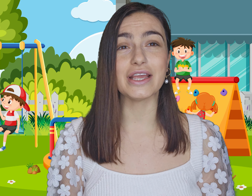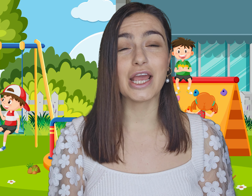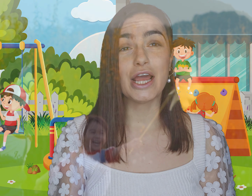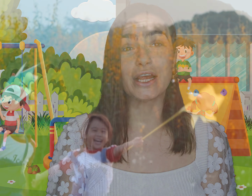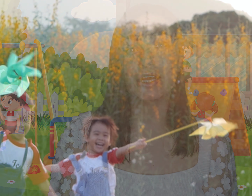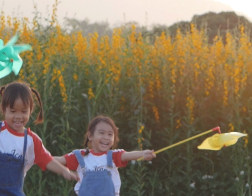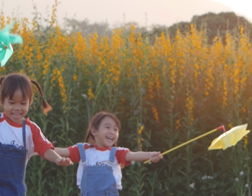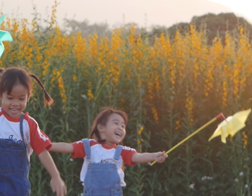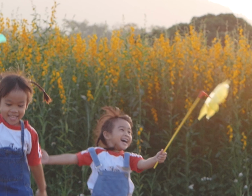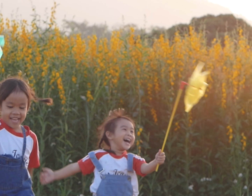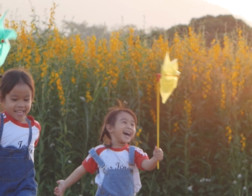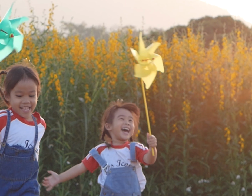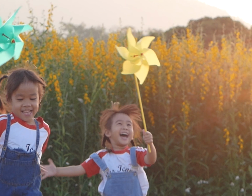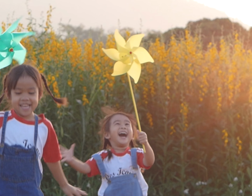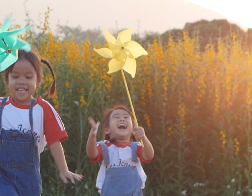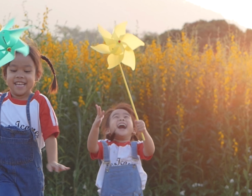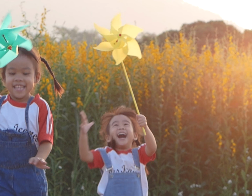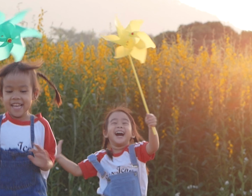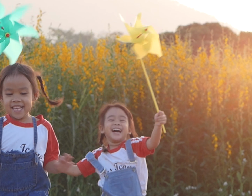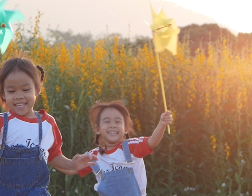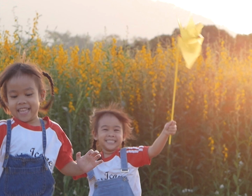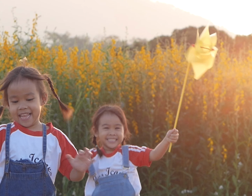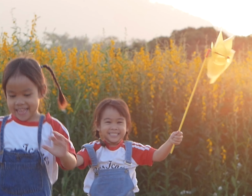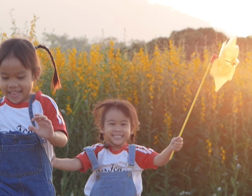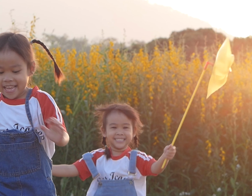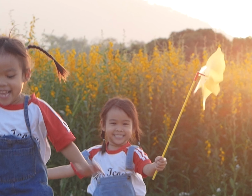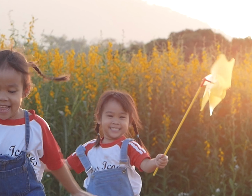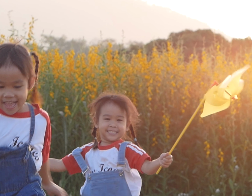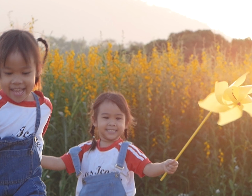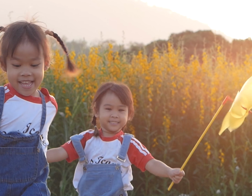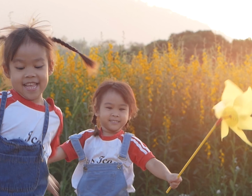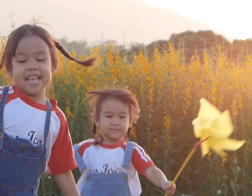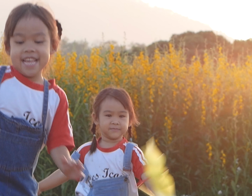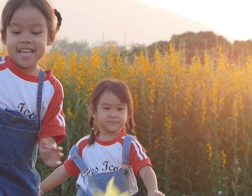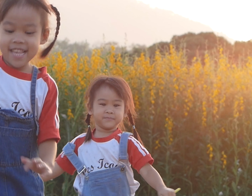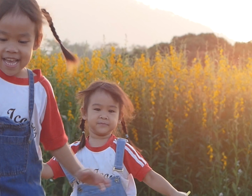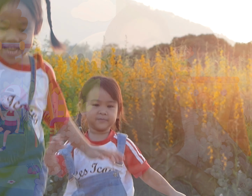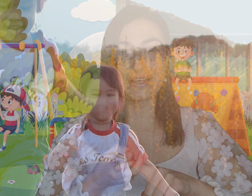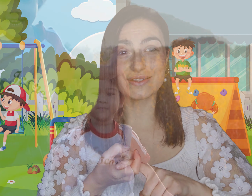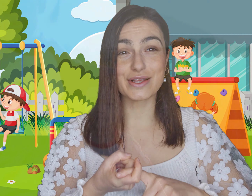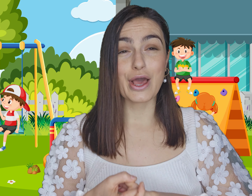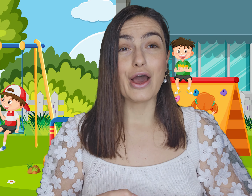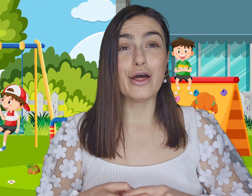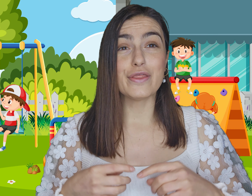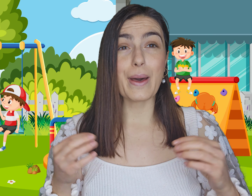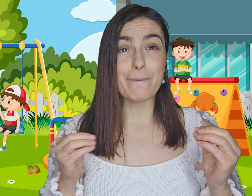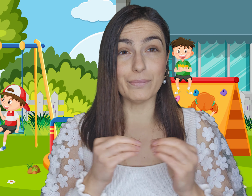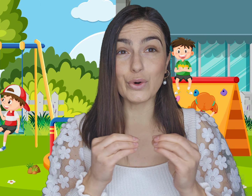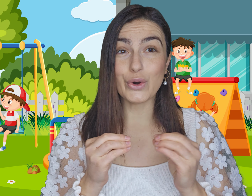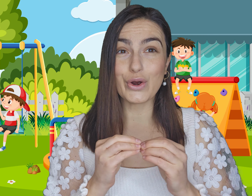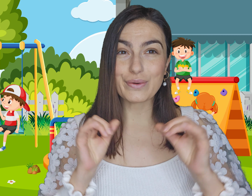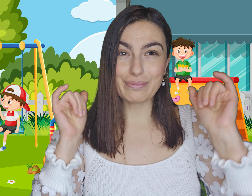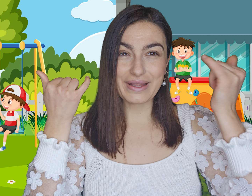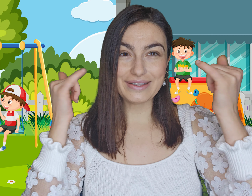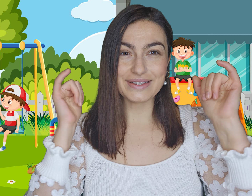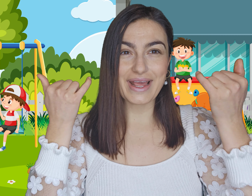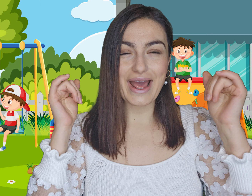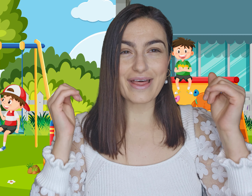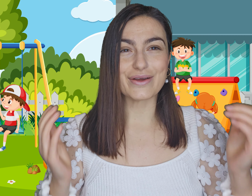because your friends are my friends and my friends are your friends the more we play together